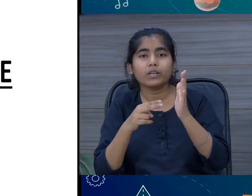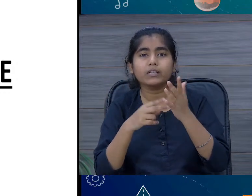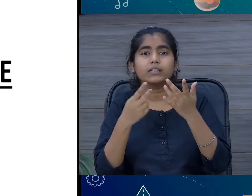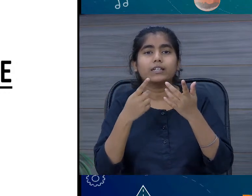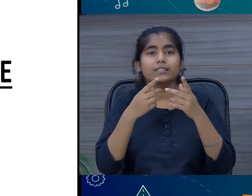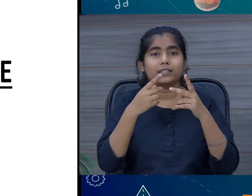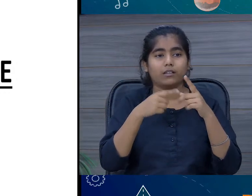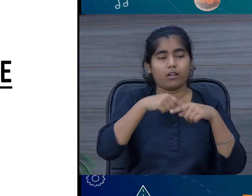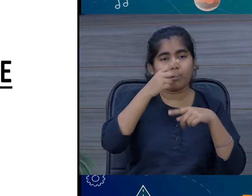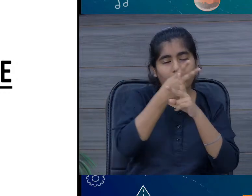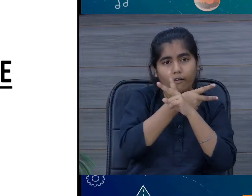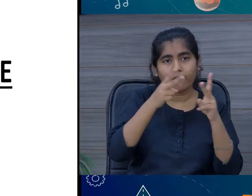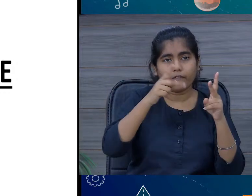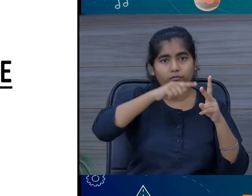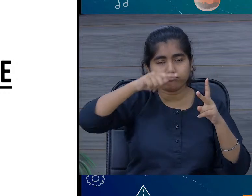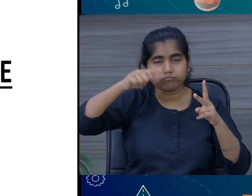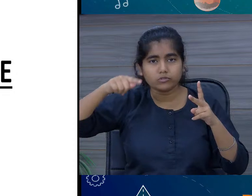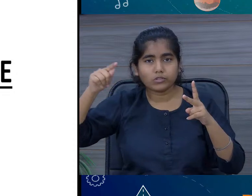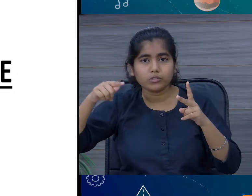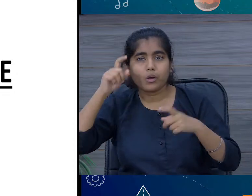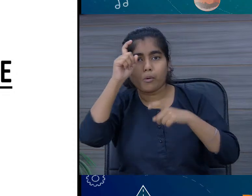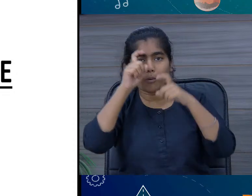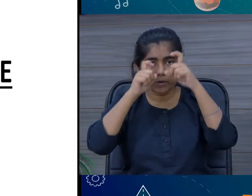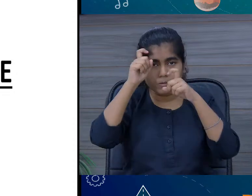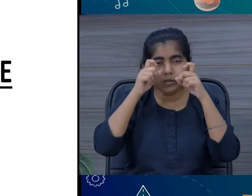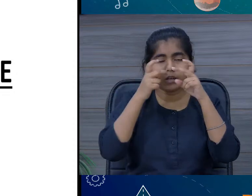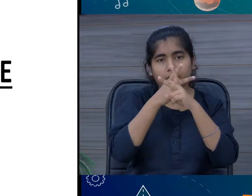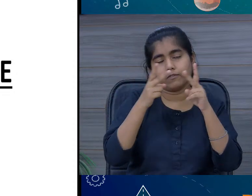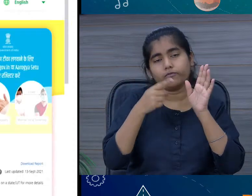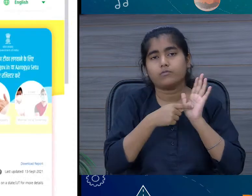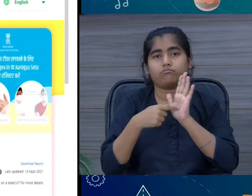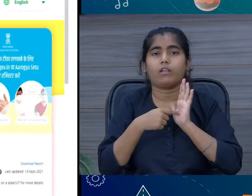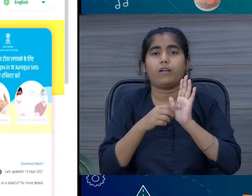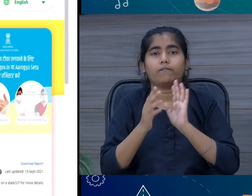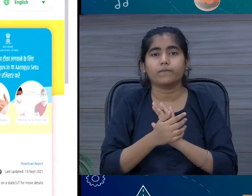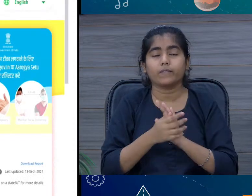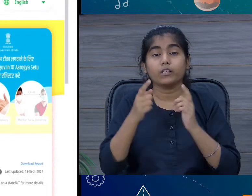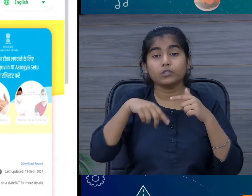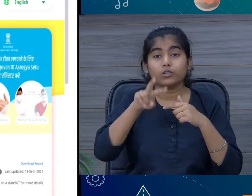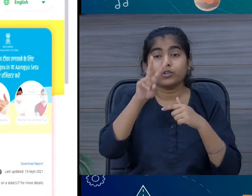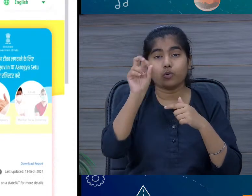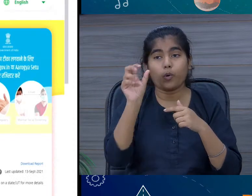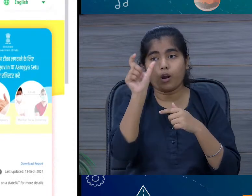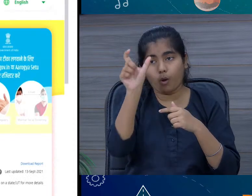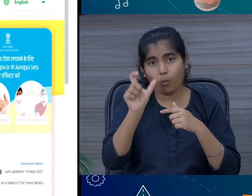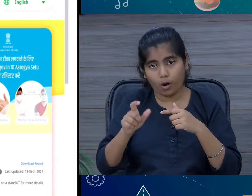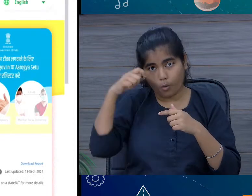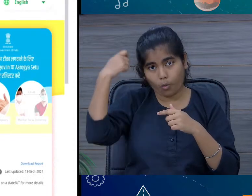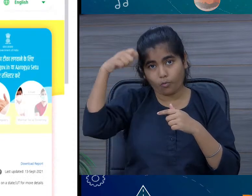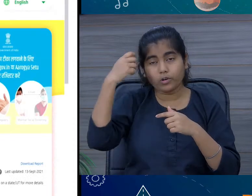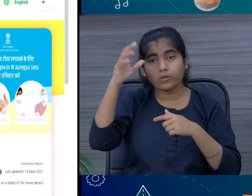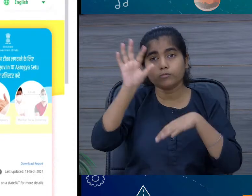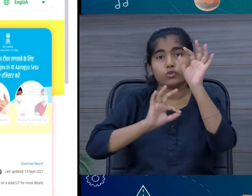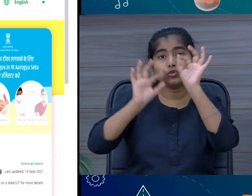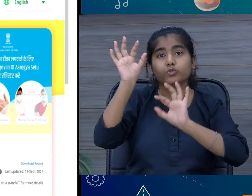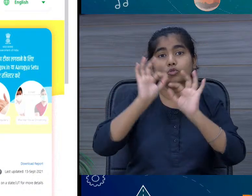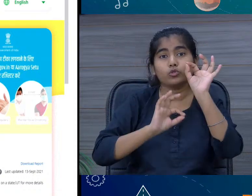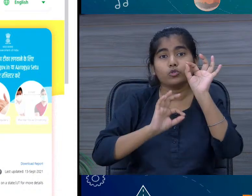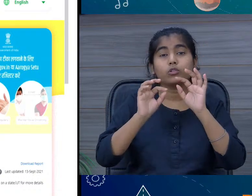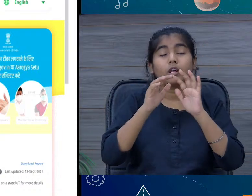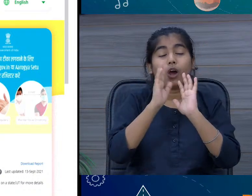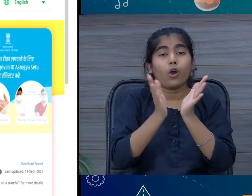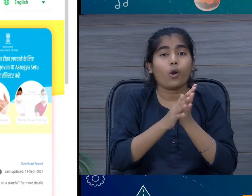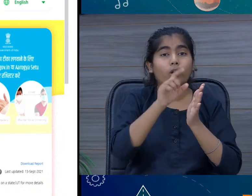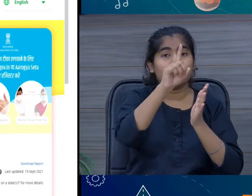mode of representation, engagement and expression should be there. So these 200-word videos we have chosen from